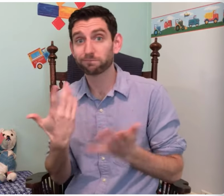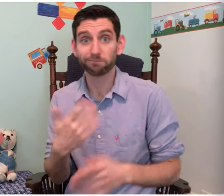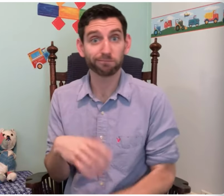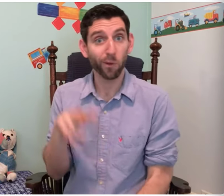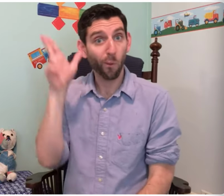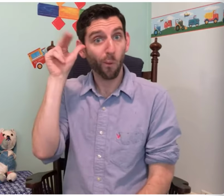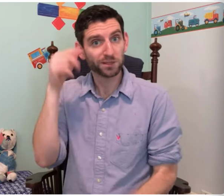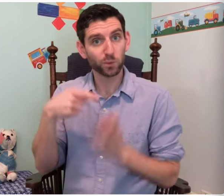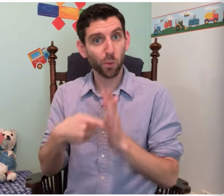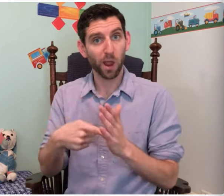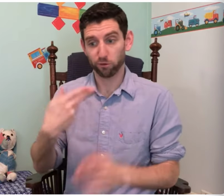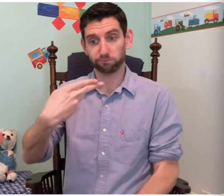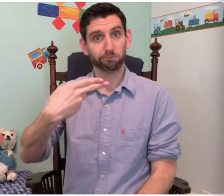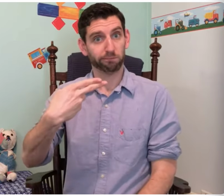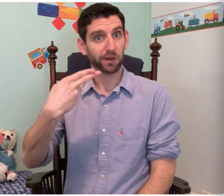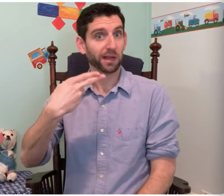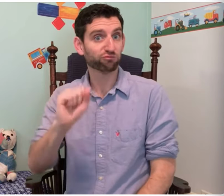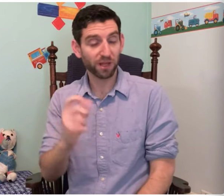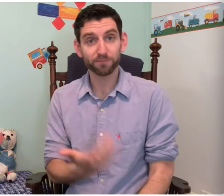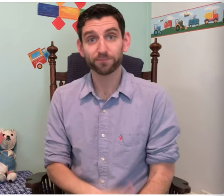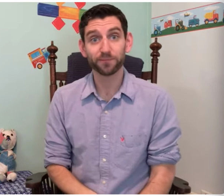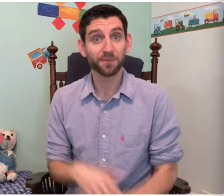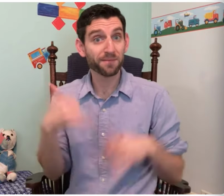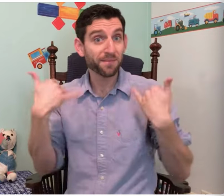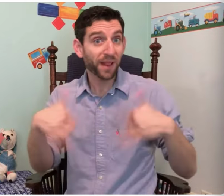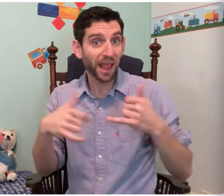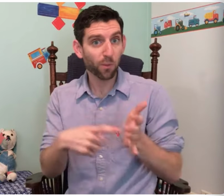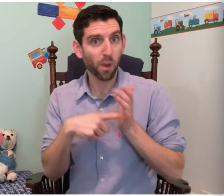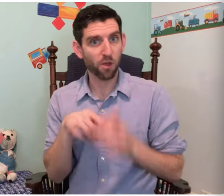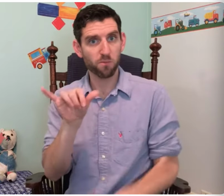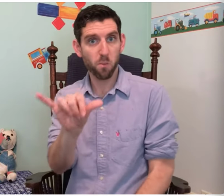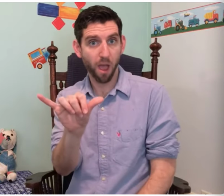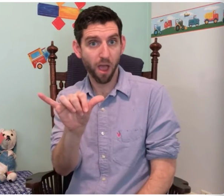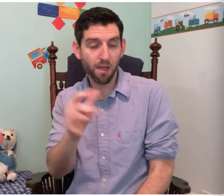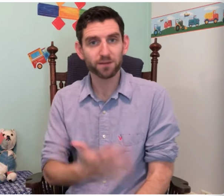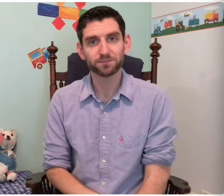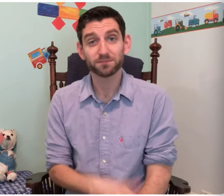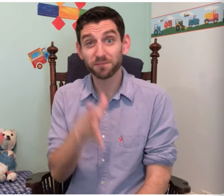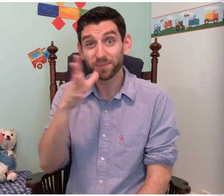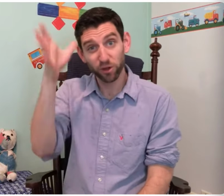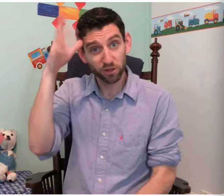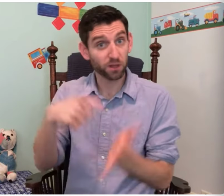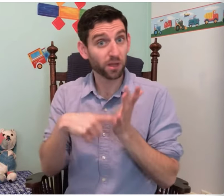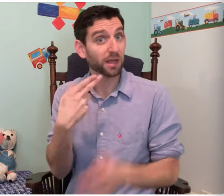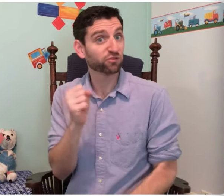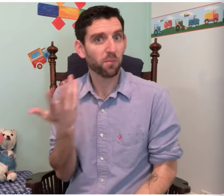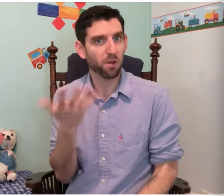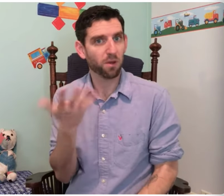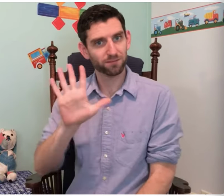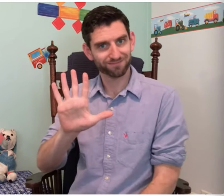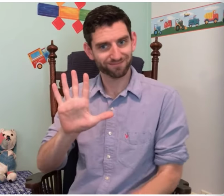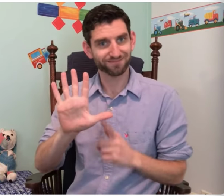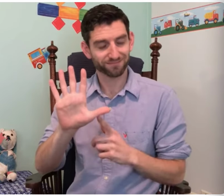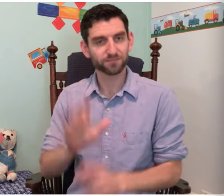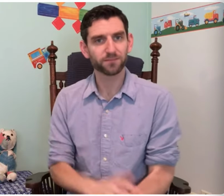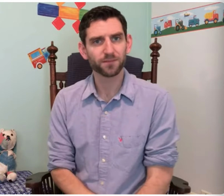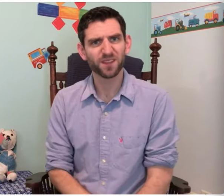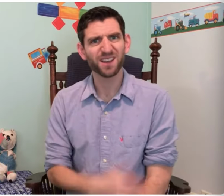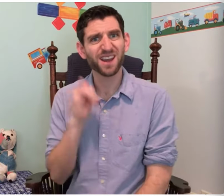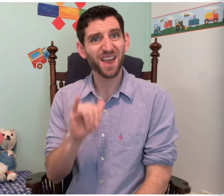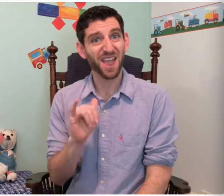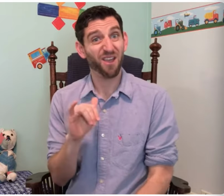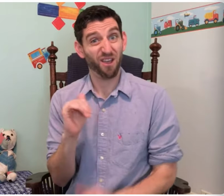signs usually have a hand shape. For example, horse uses an H hand shape, play uses a Y hand shape, and parents uses a